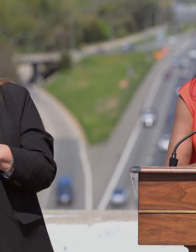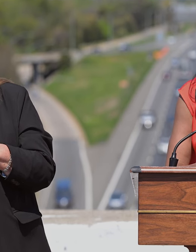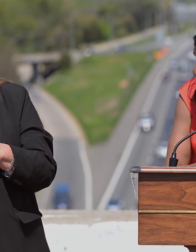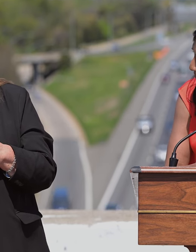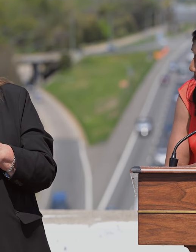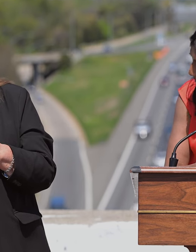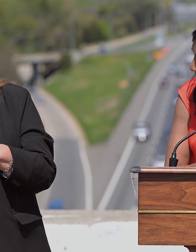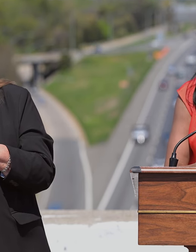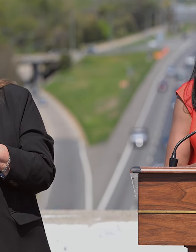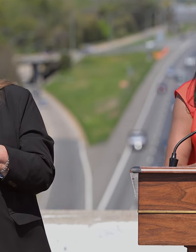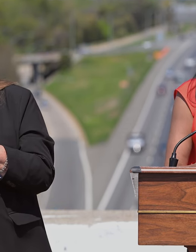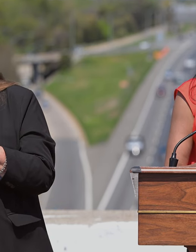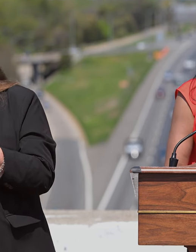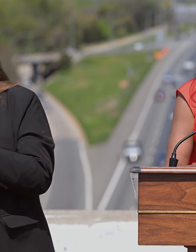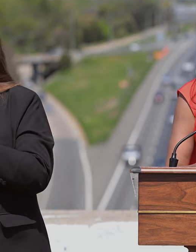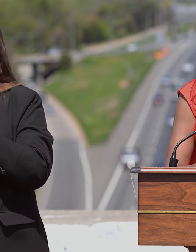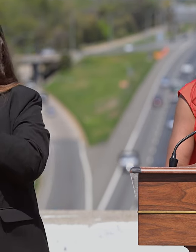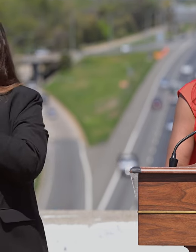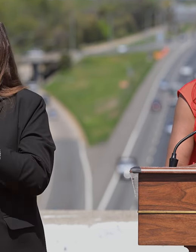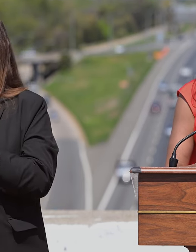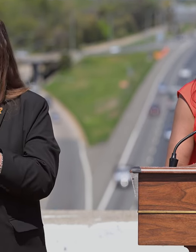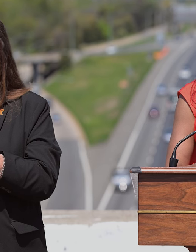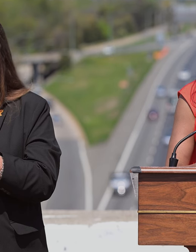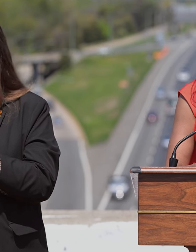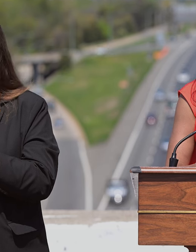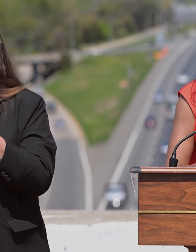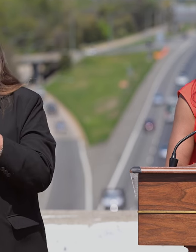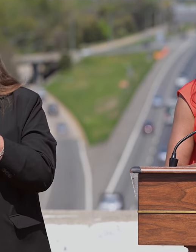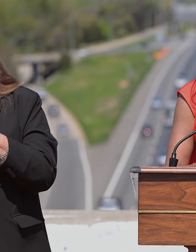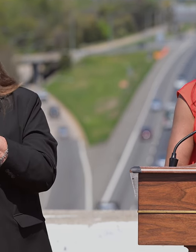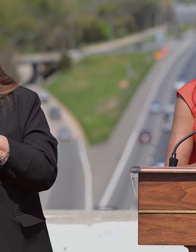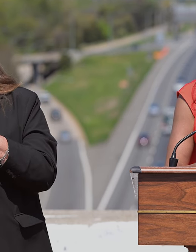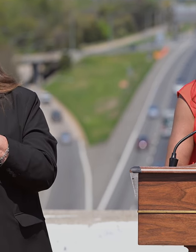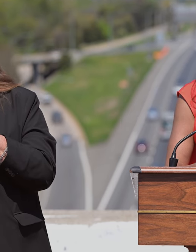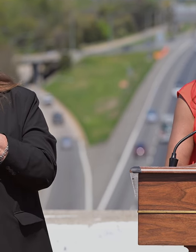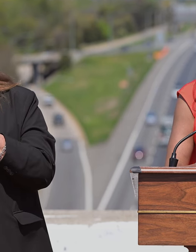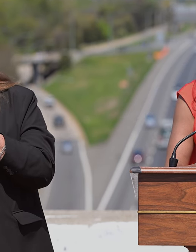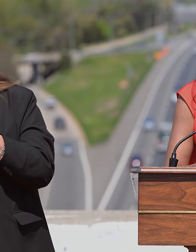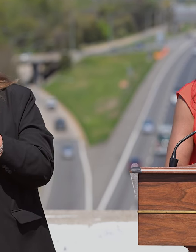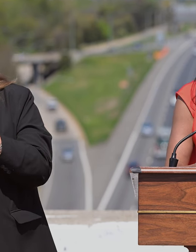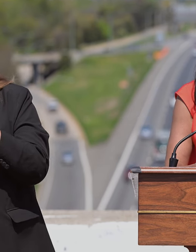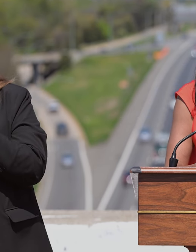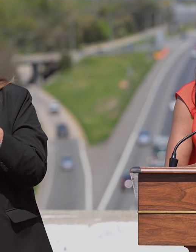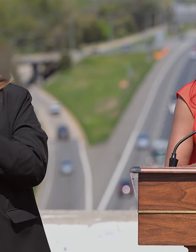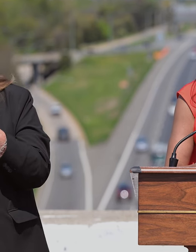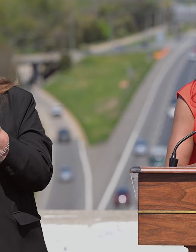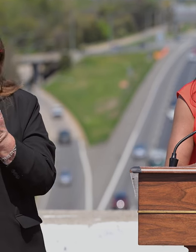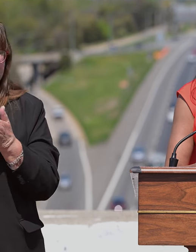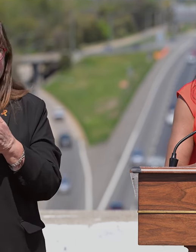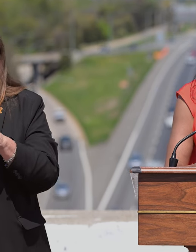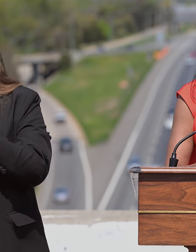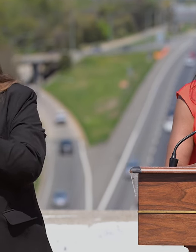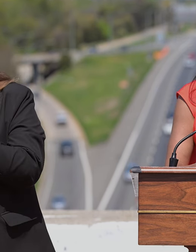federal leaders, including Martin, our amazing MDOT team with Secretary Wiedefeld, Administrator